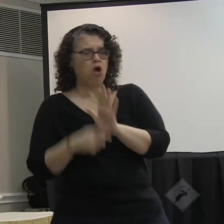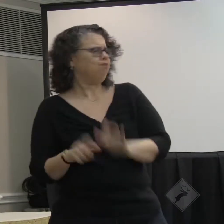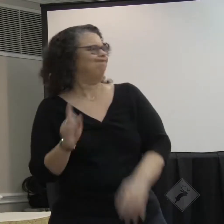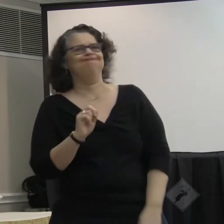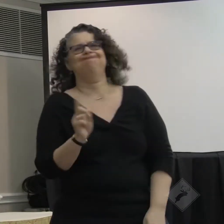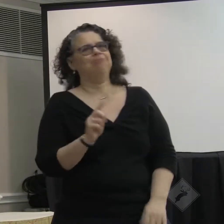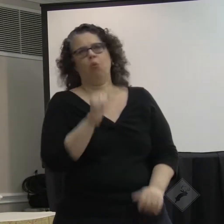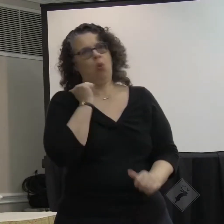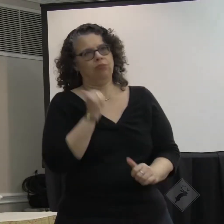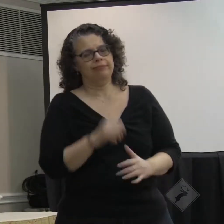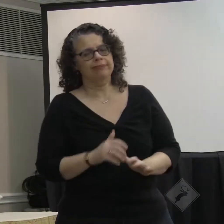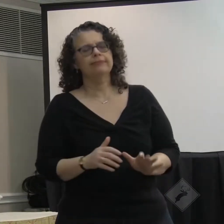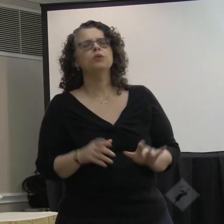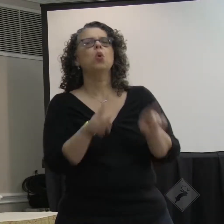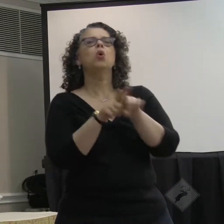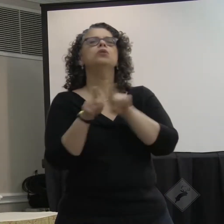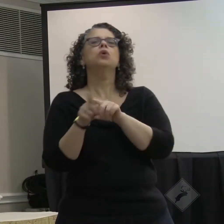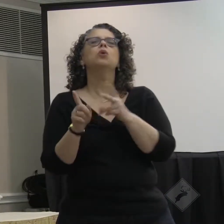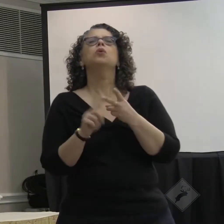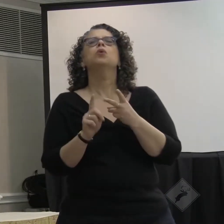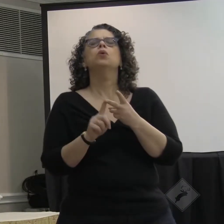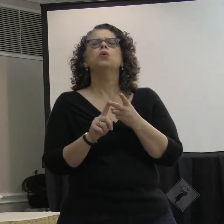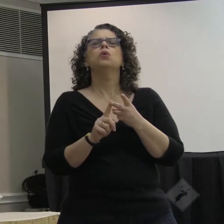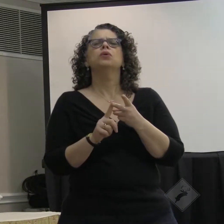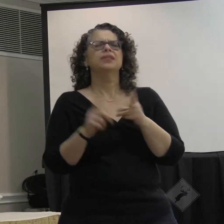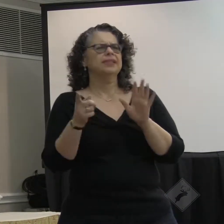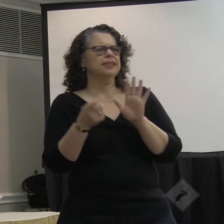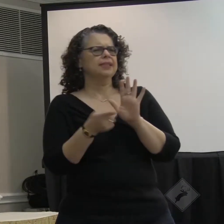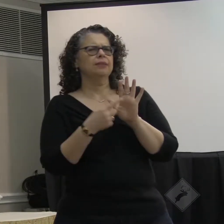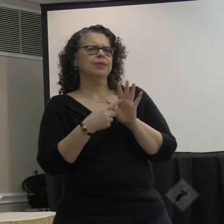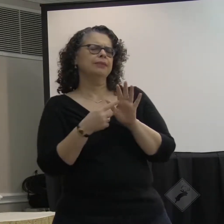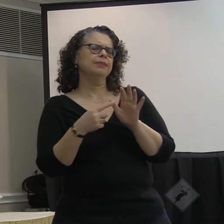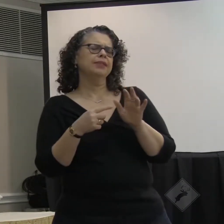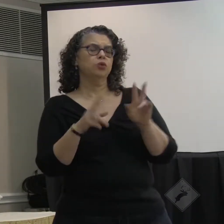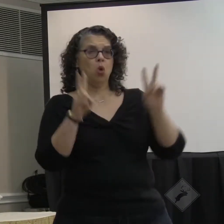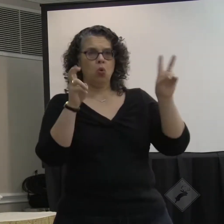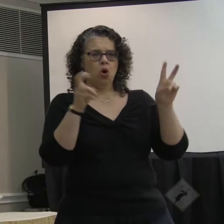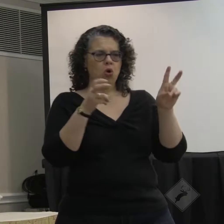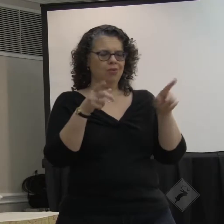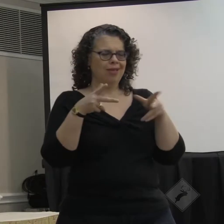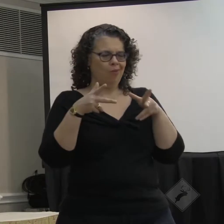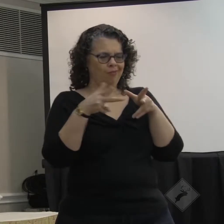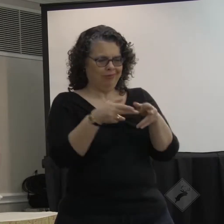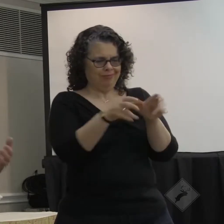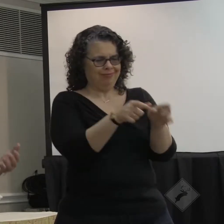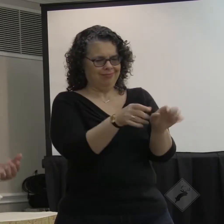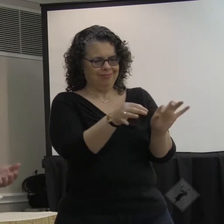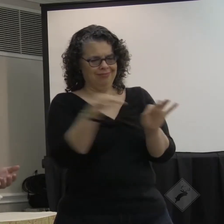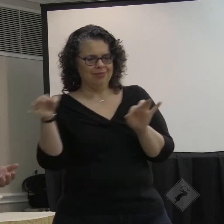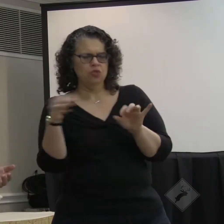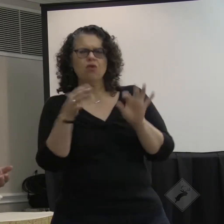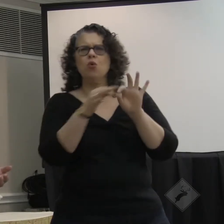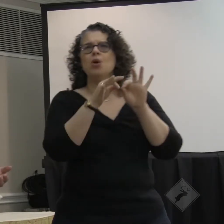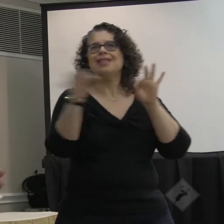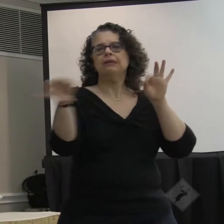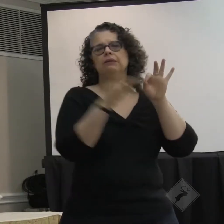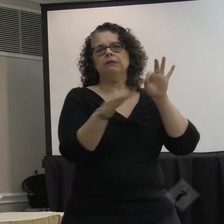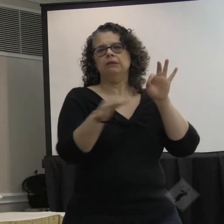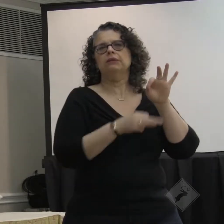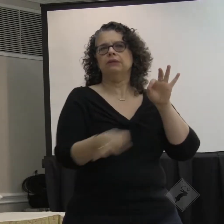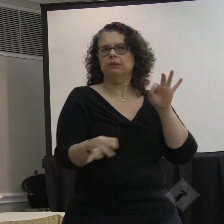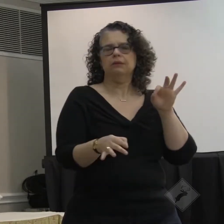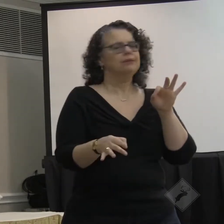piece. You also have to expect sometimes they pull out just part of a quote. So if you say too long of a sentence, a run-on